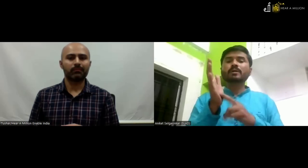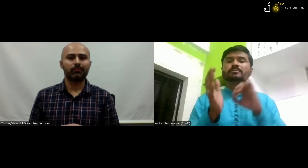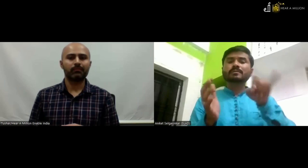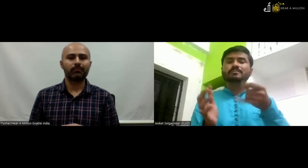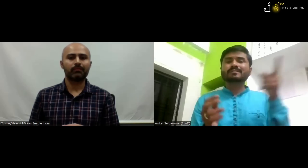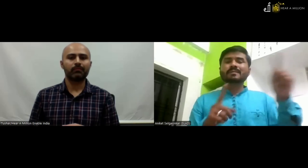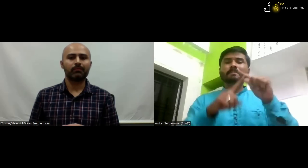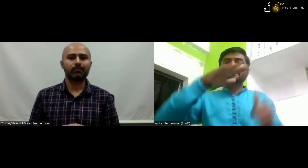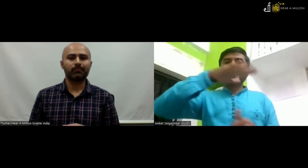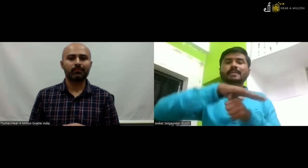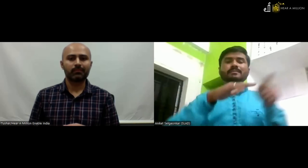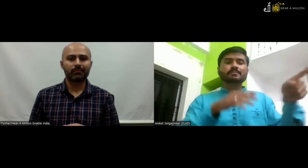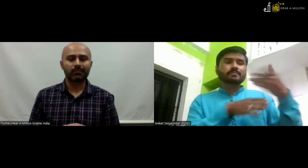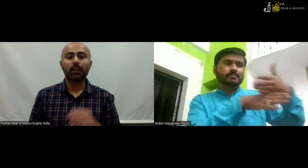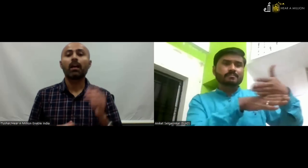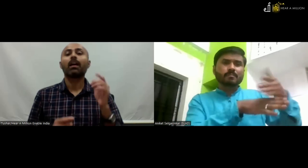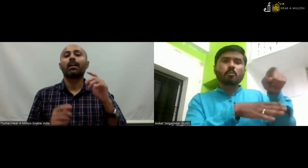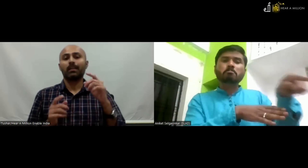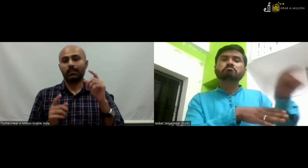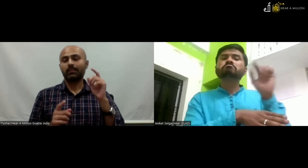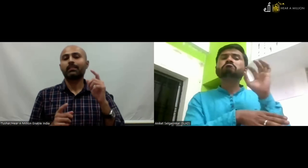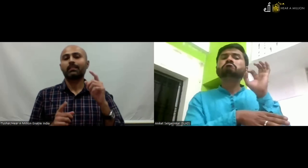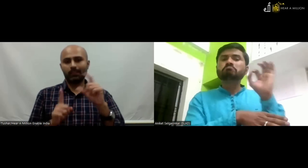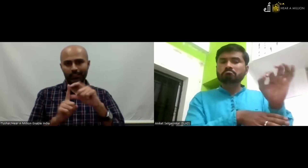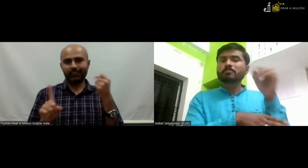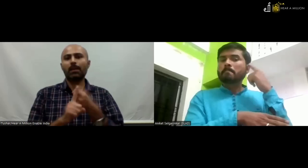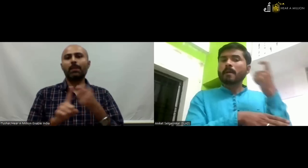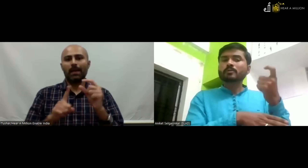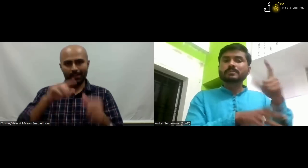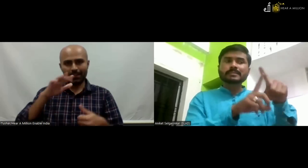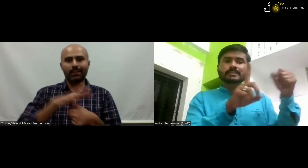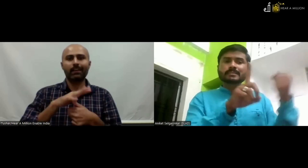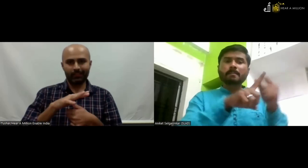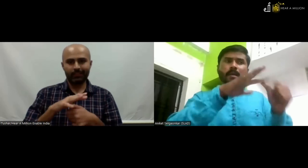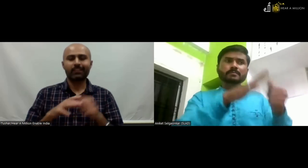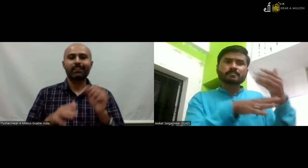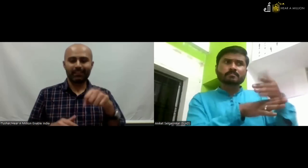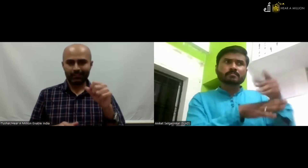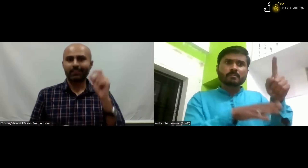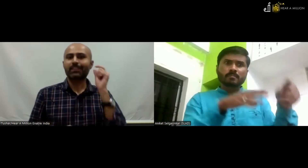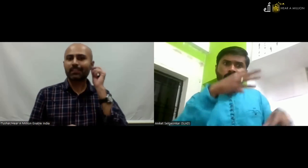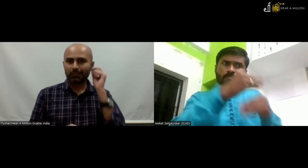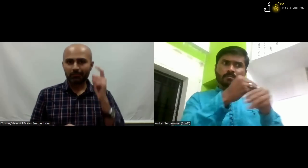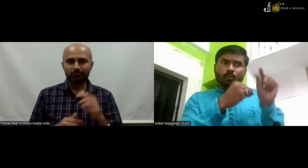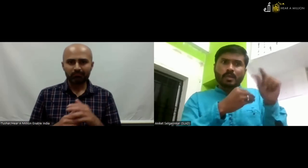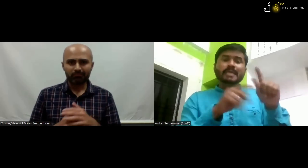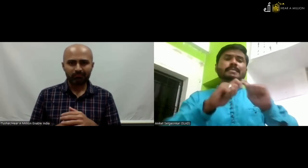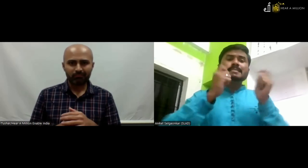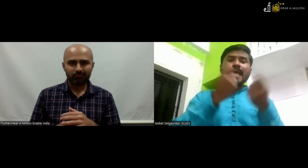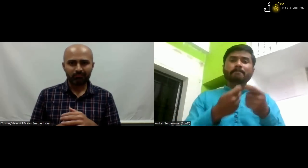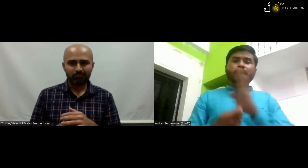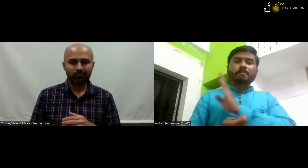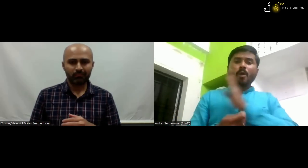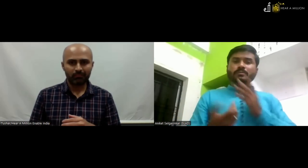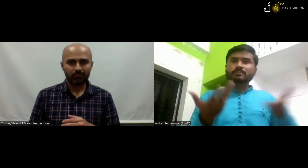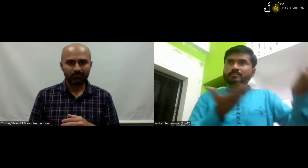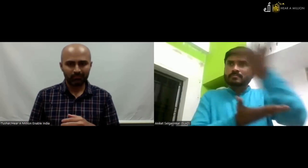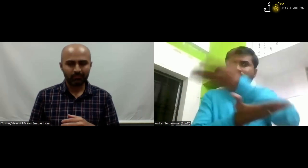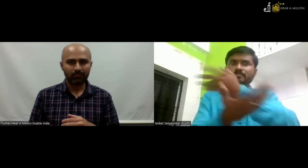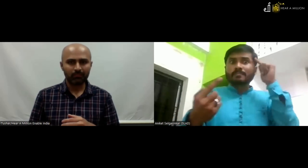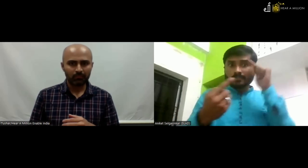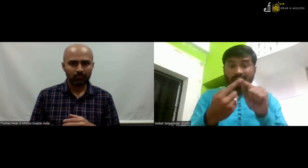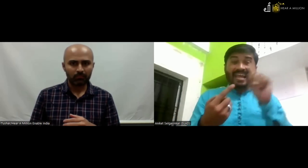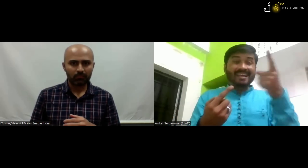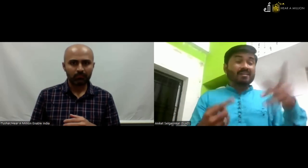us a license. So Manoj, who is the president, he helped us. He gave us the idea, like, yeah, this is